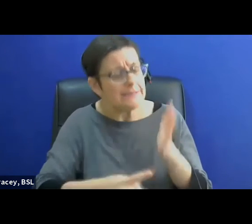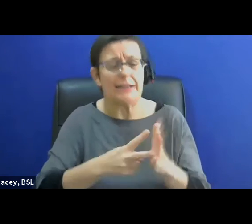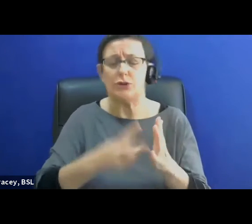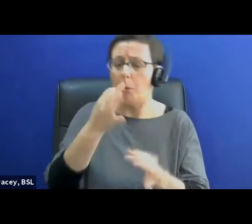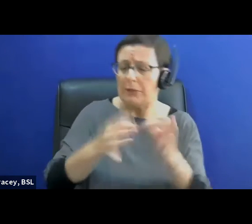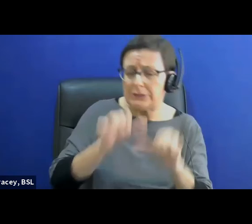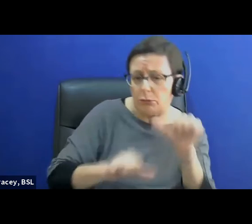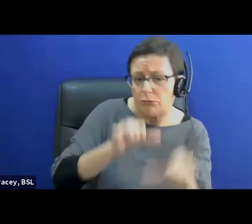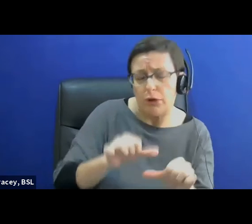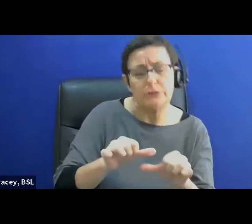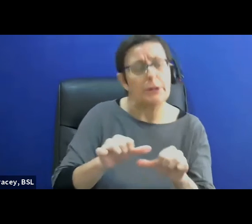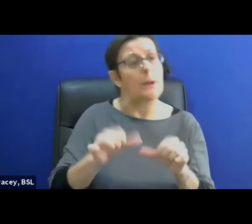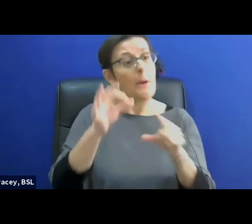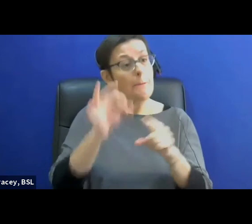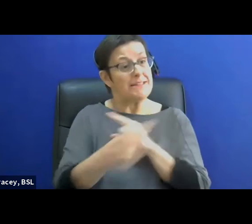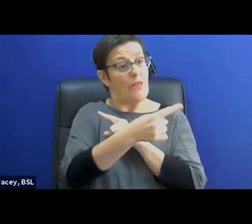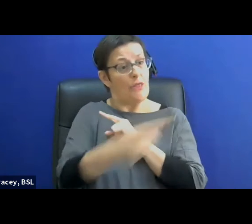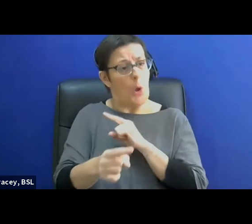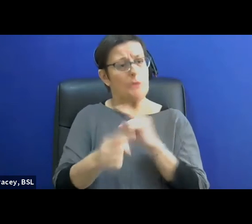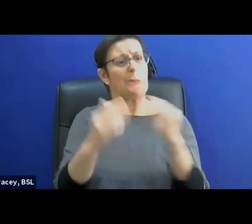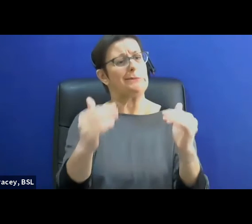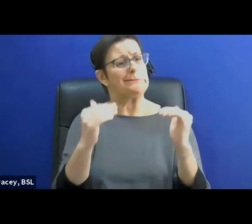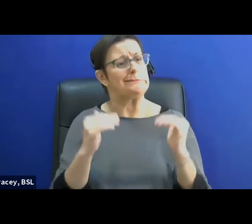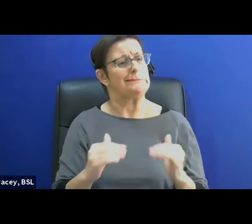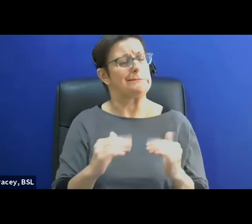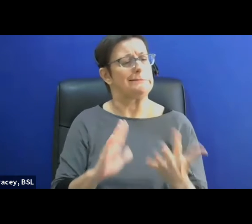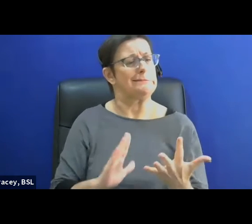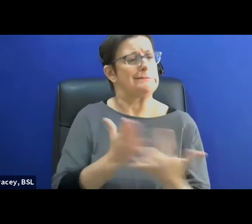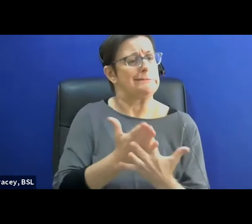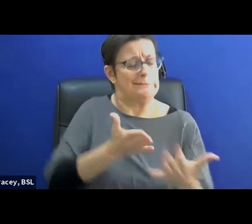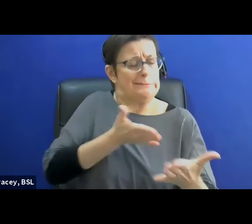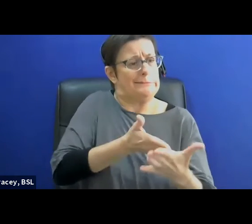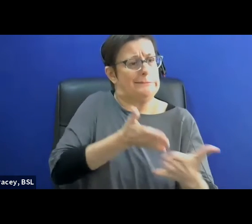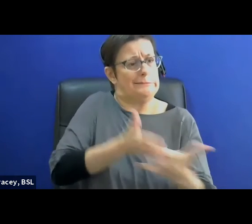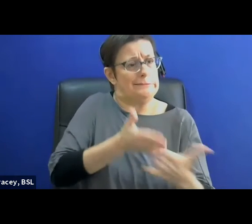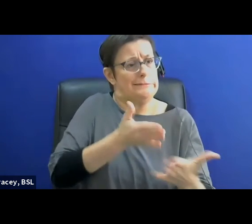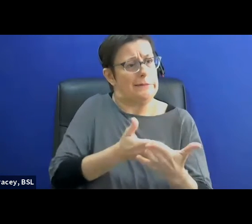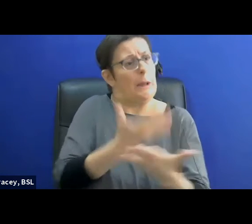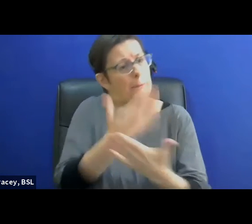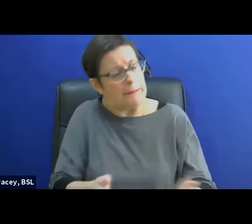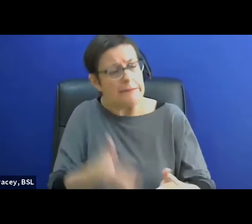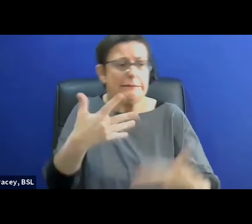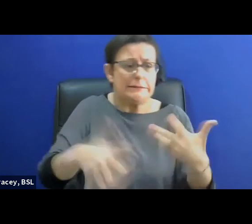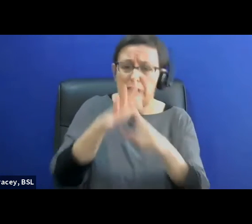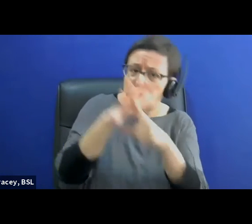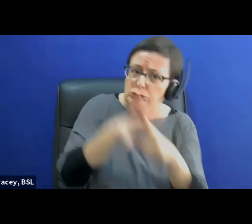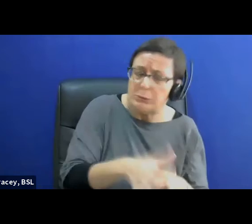those who are disadvantaged, have suffered discrimination, or are living with disabilities. Now,